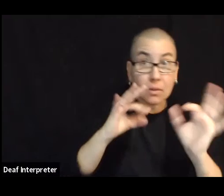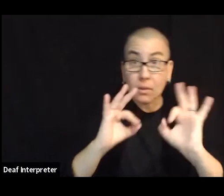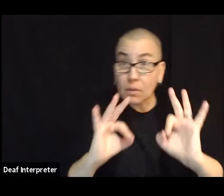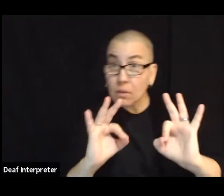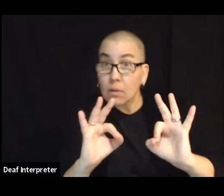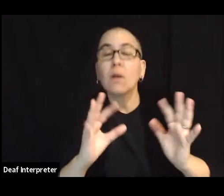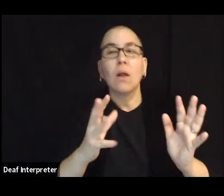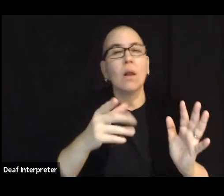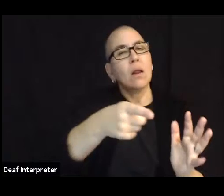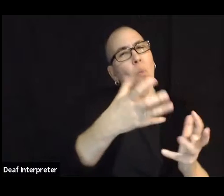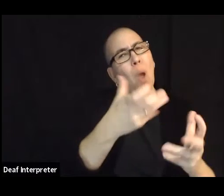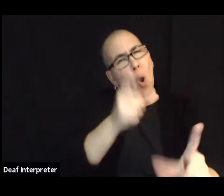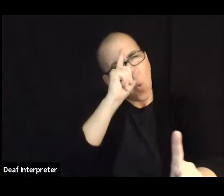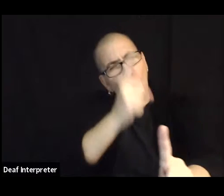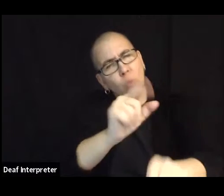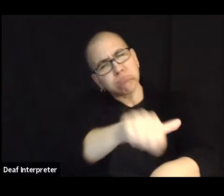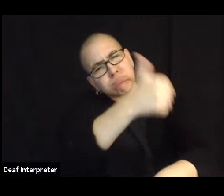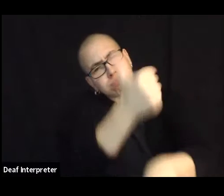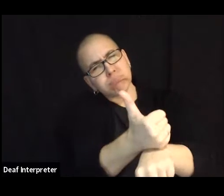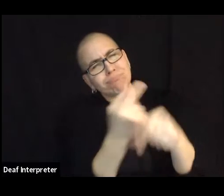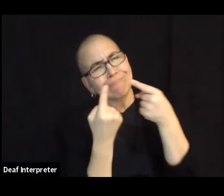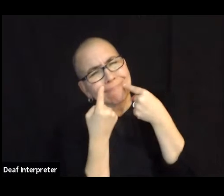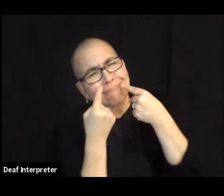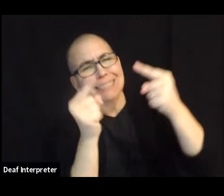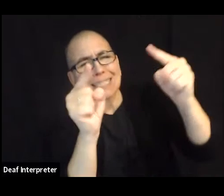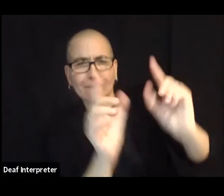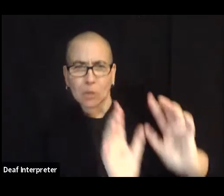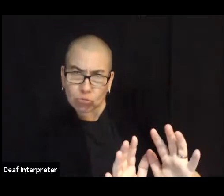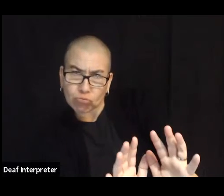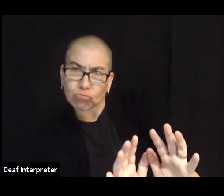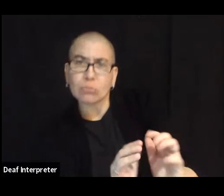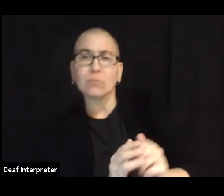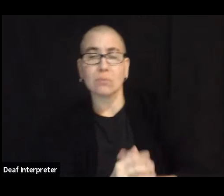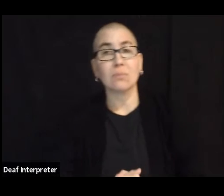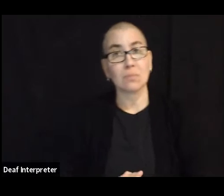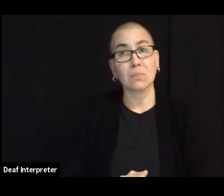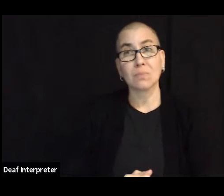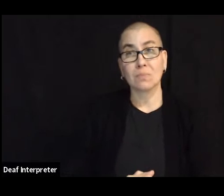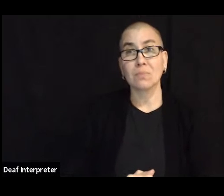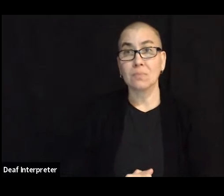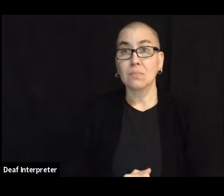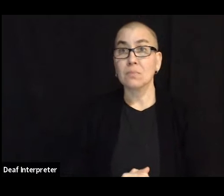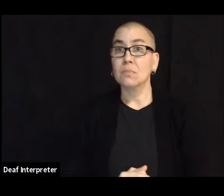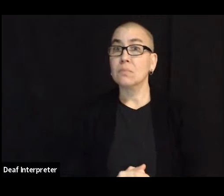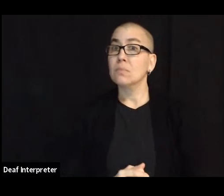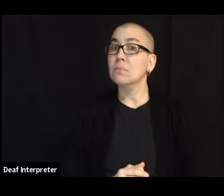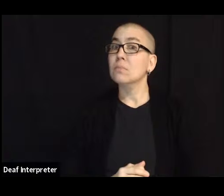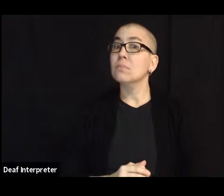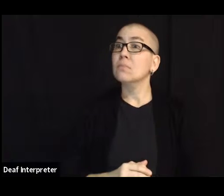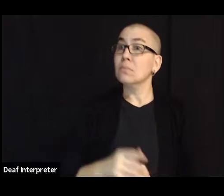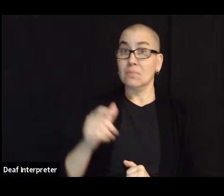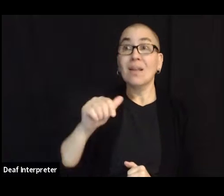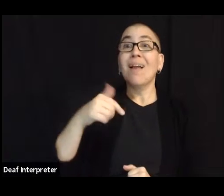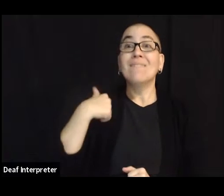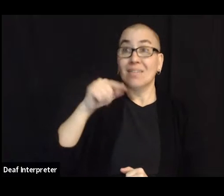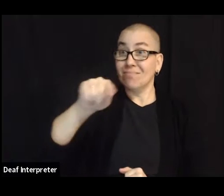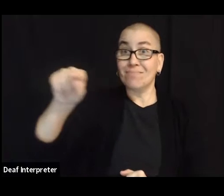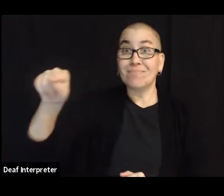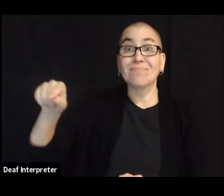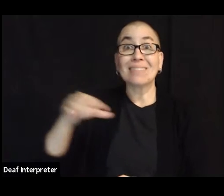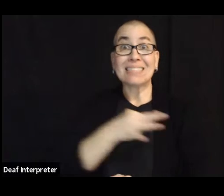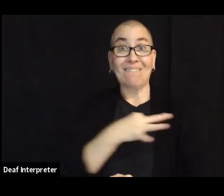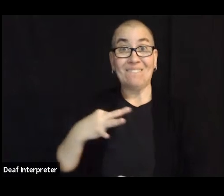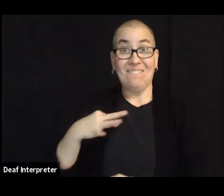be, including bringing in staff from out of state to help if that will make a difference.